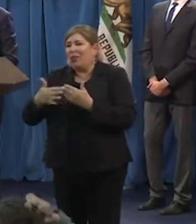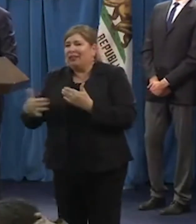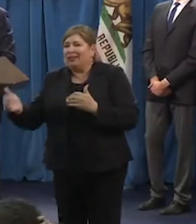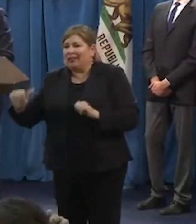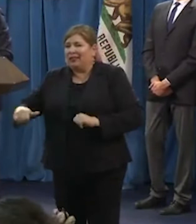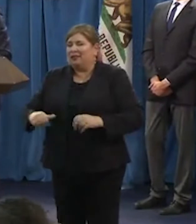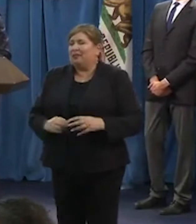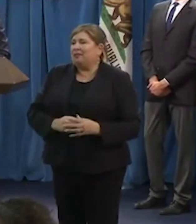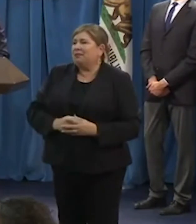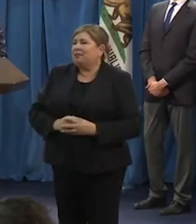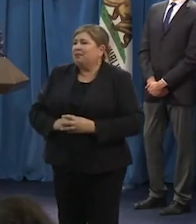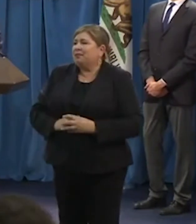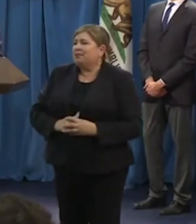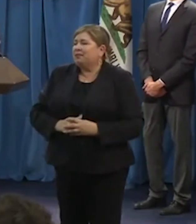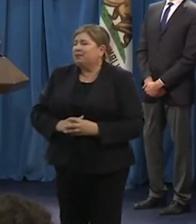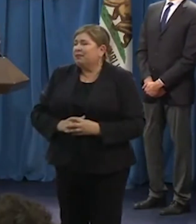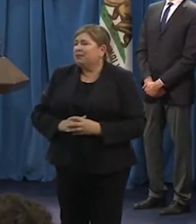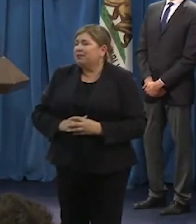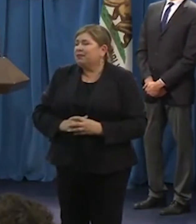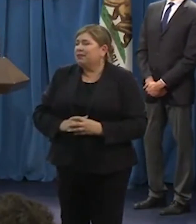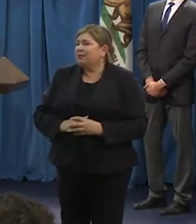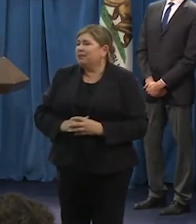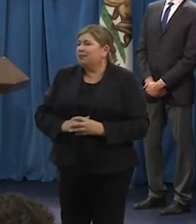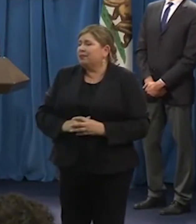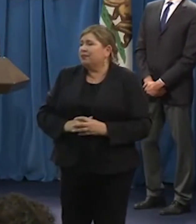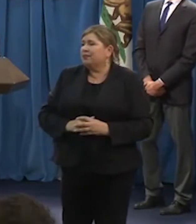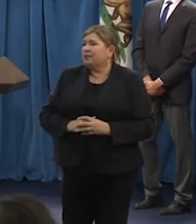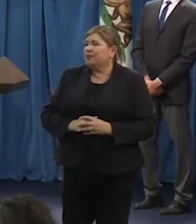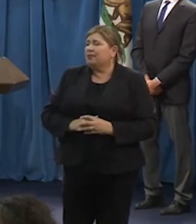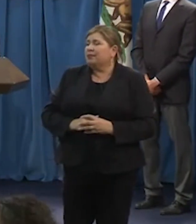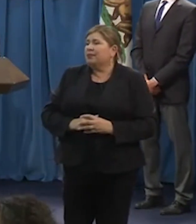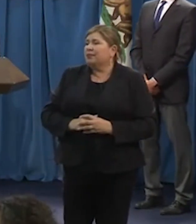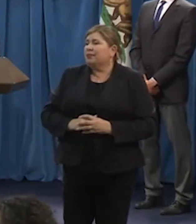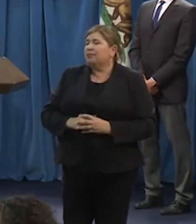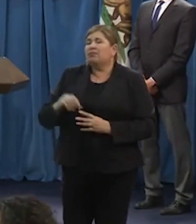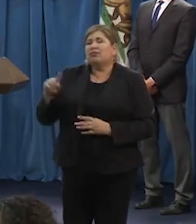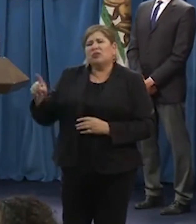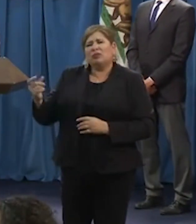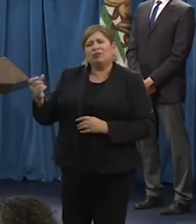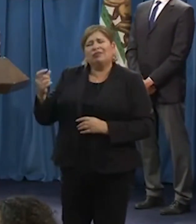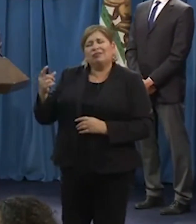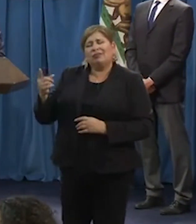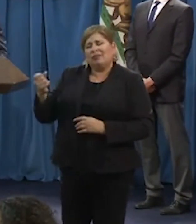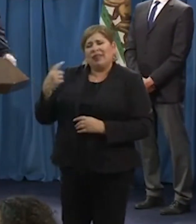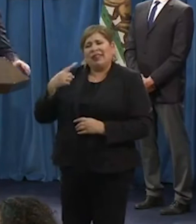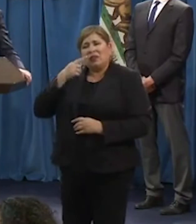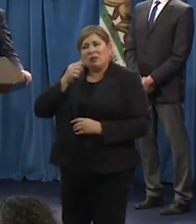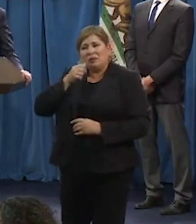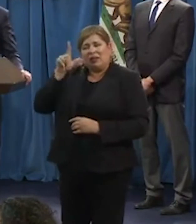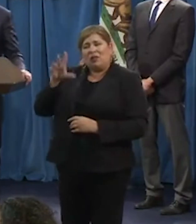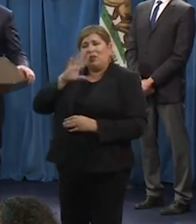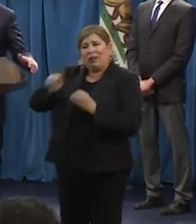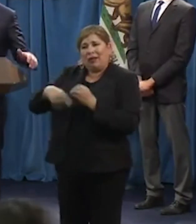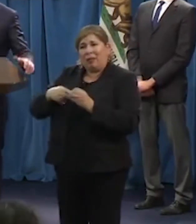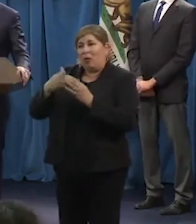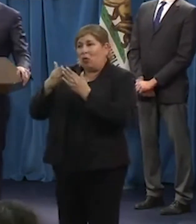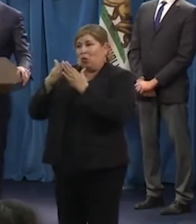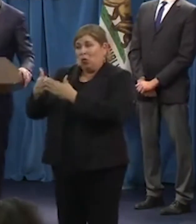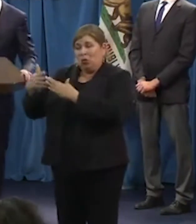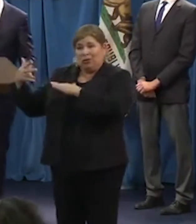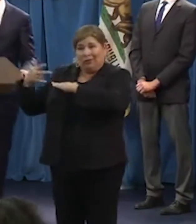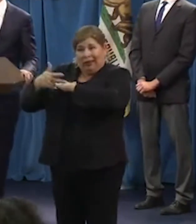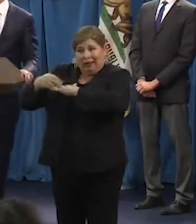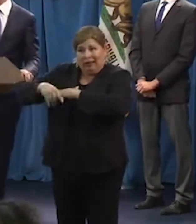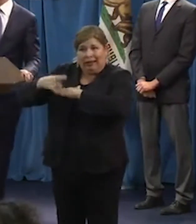couple days ago you were going to look at your options for, I guess, stopping cruise ships from docking in California. Have you done that? Have you made any? Well, one better,